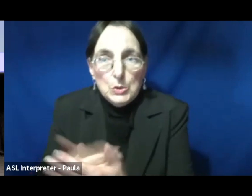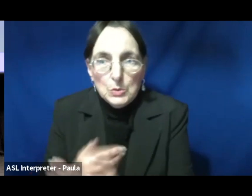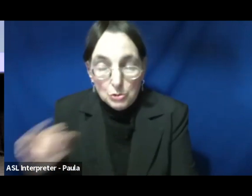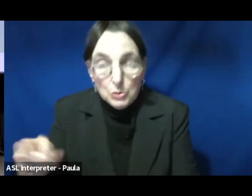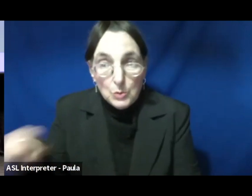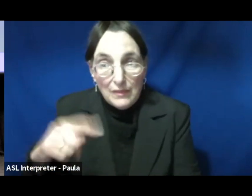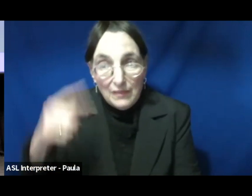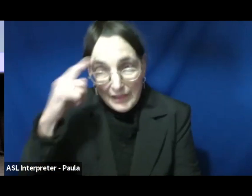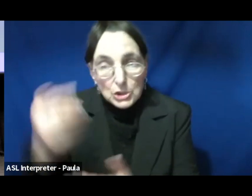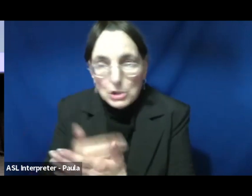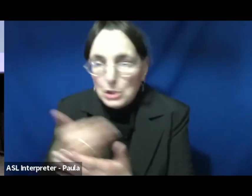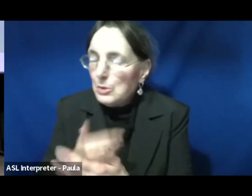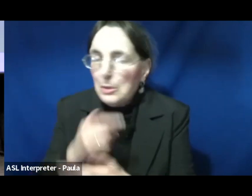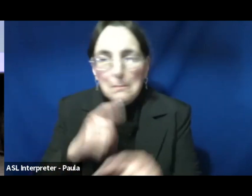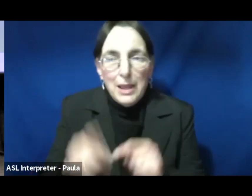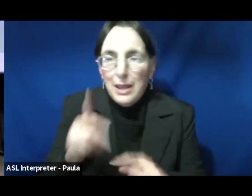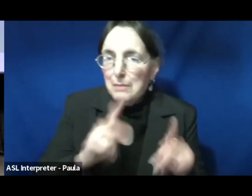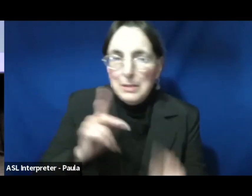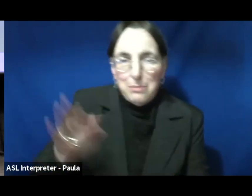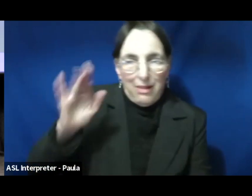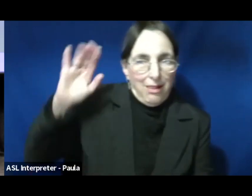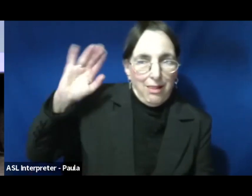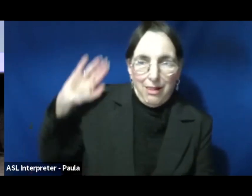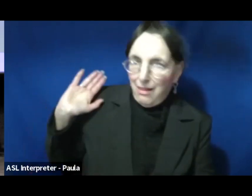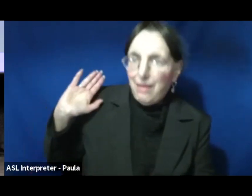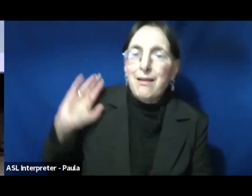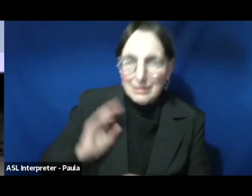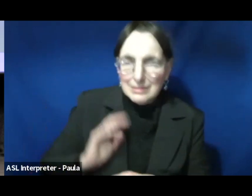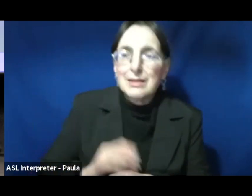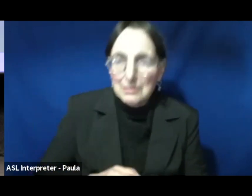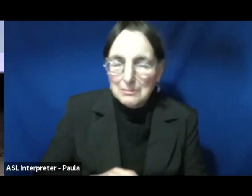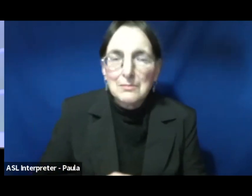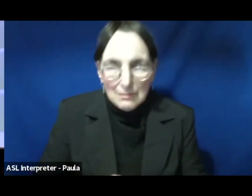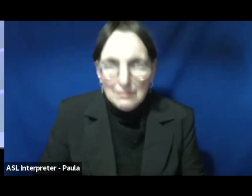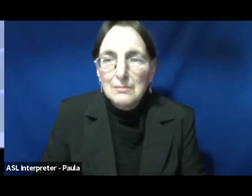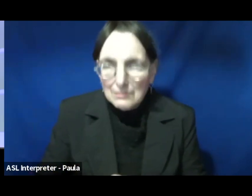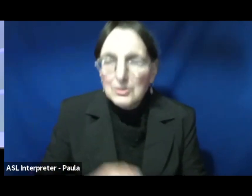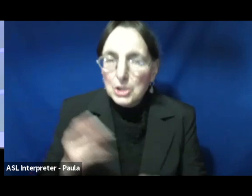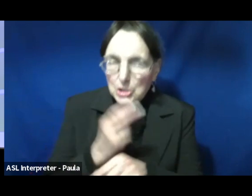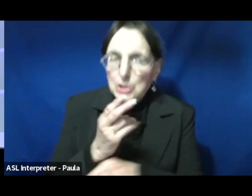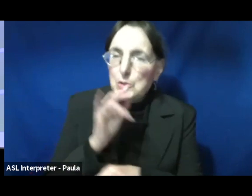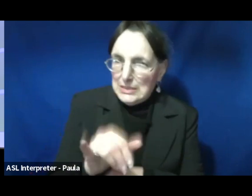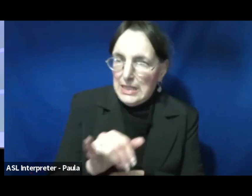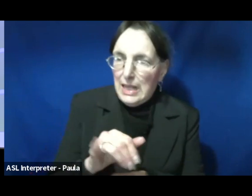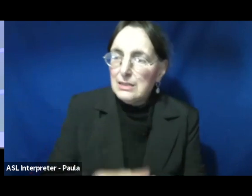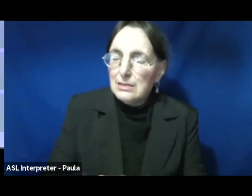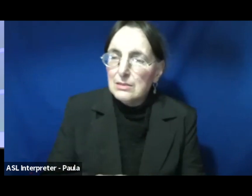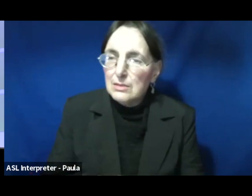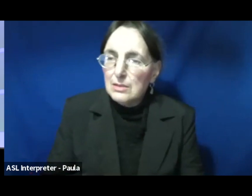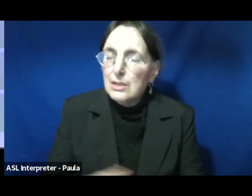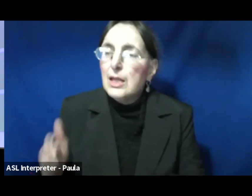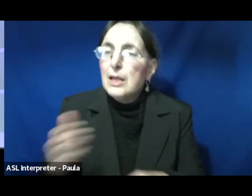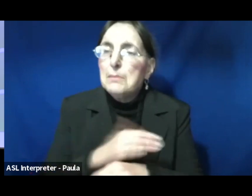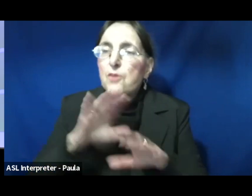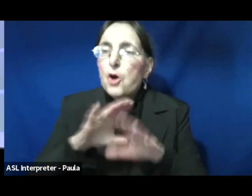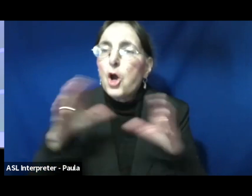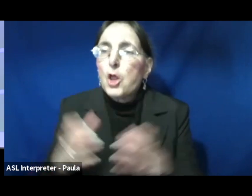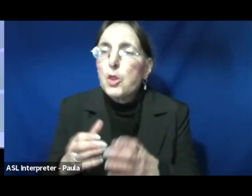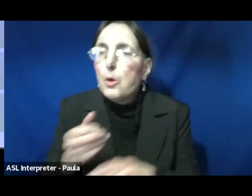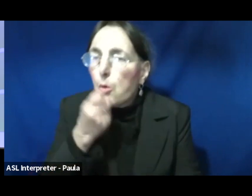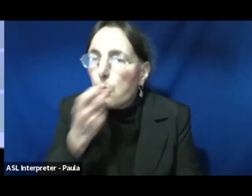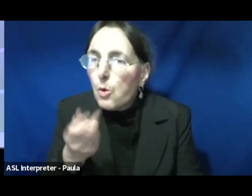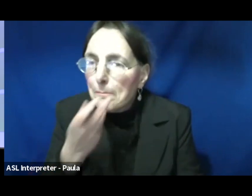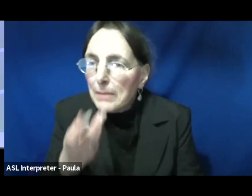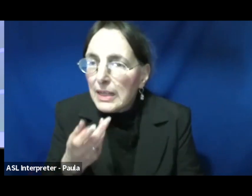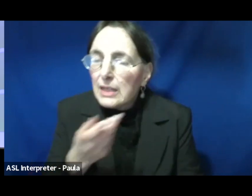time to sequester carbon, which will indeed, lower global warming, right? These folks have been doing it without a college